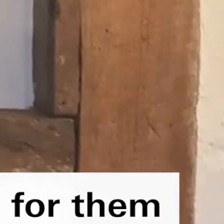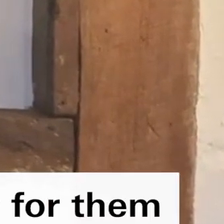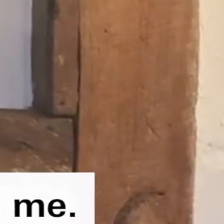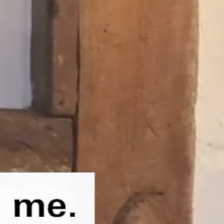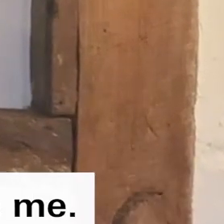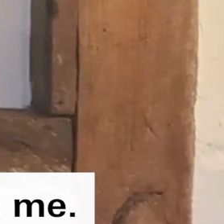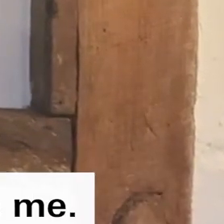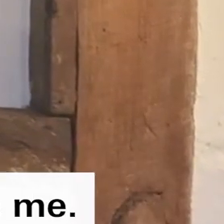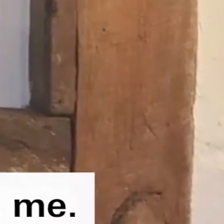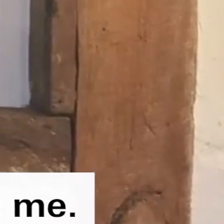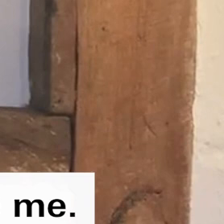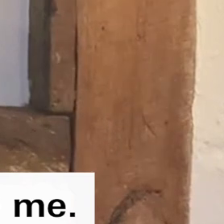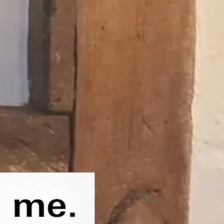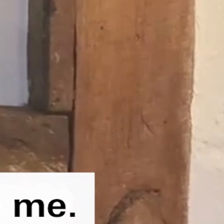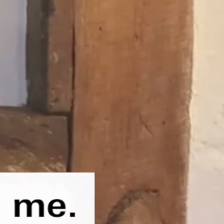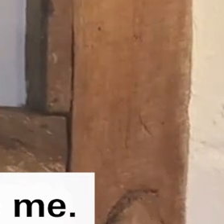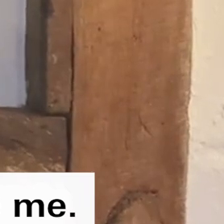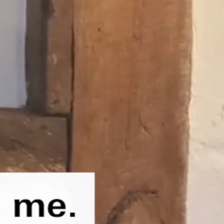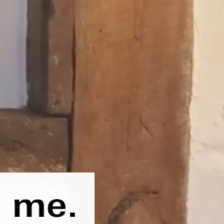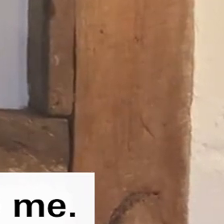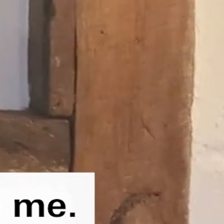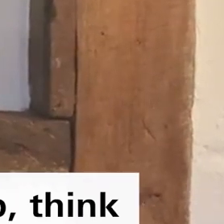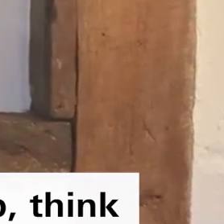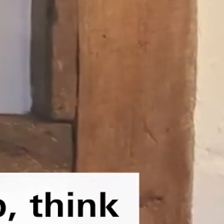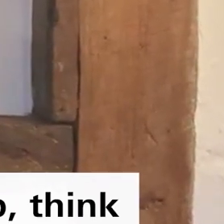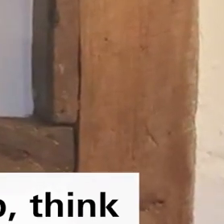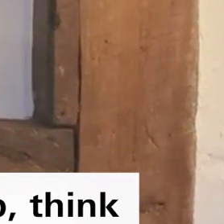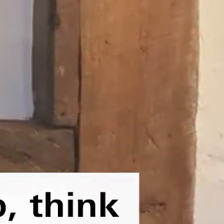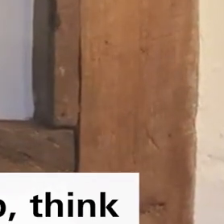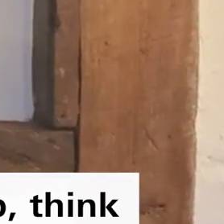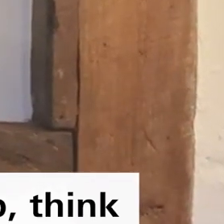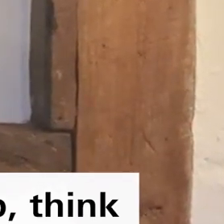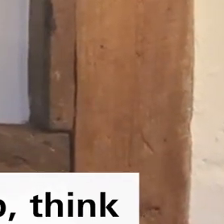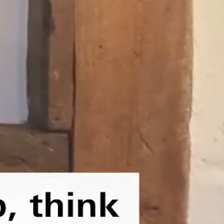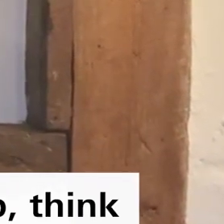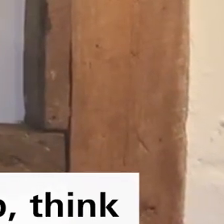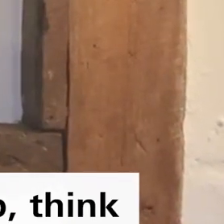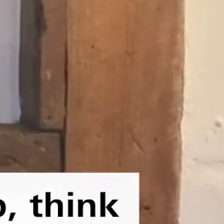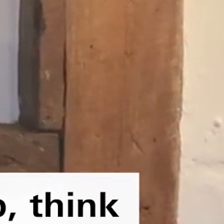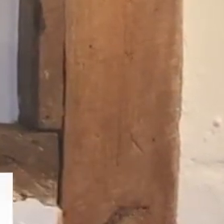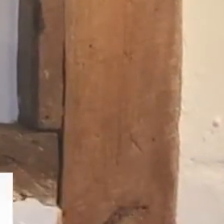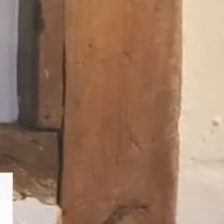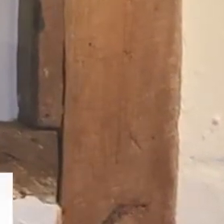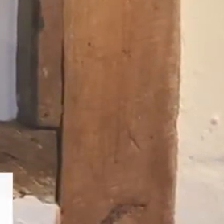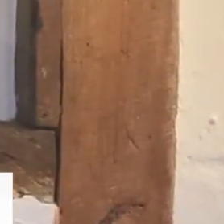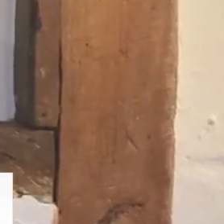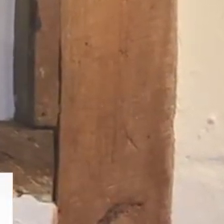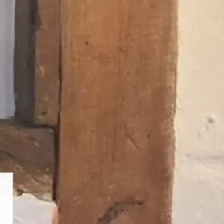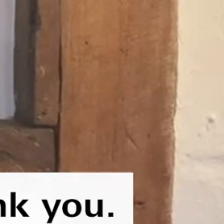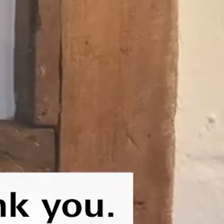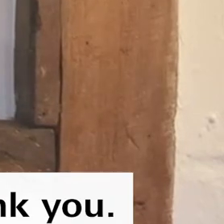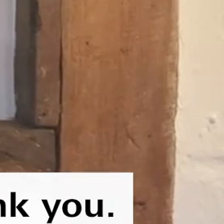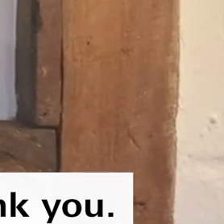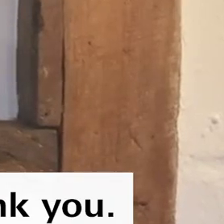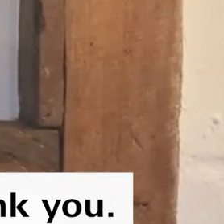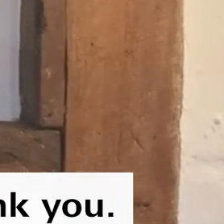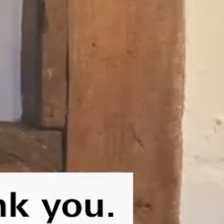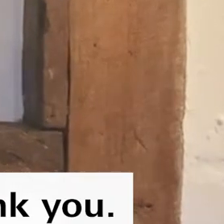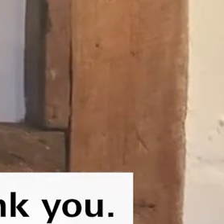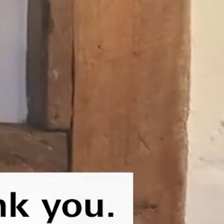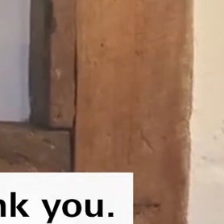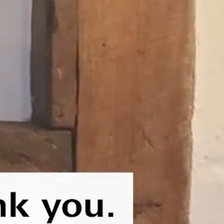them aren't easy for people like me. Please take a minute to stop, think, and try to see things from my point